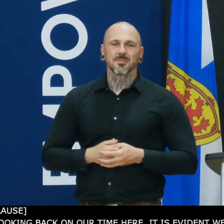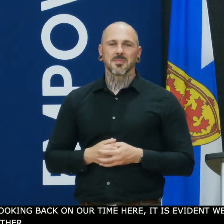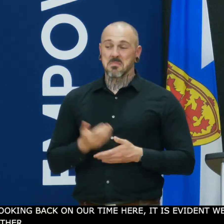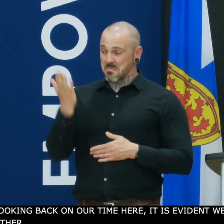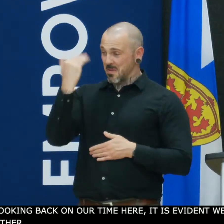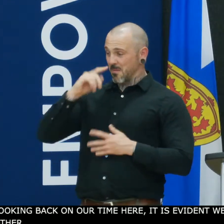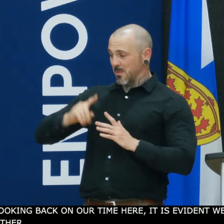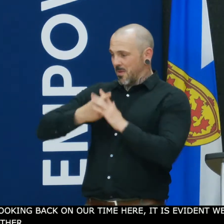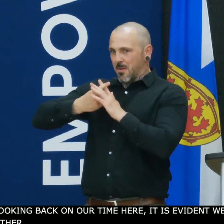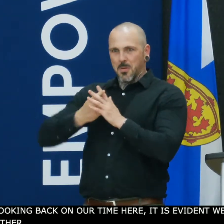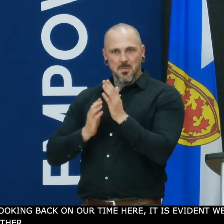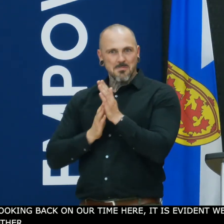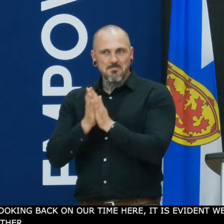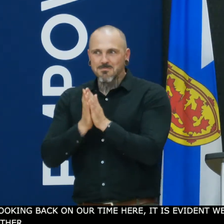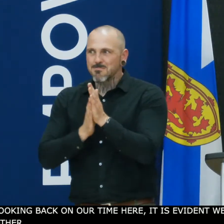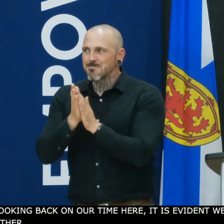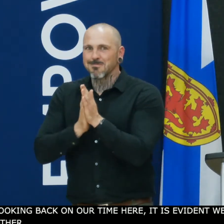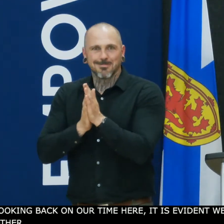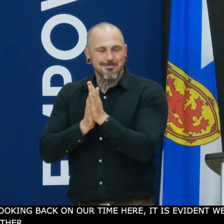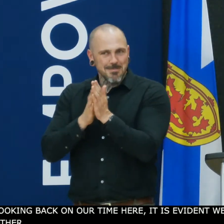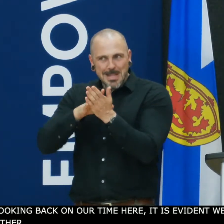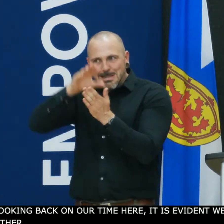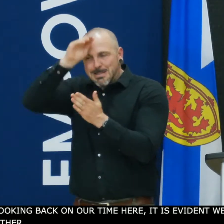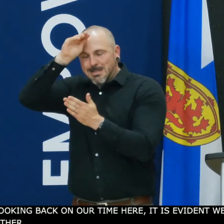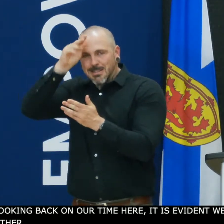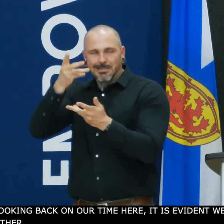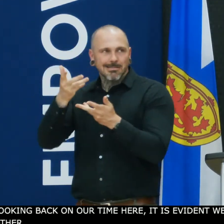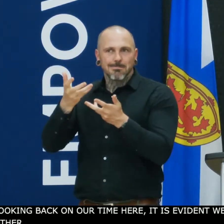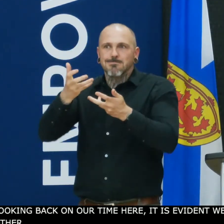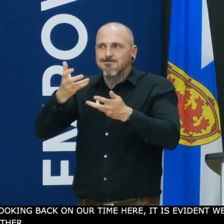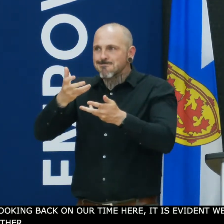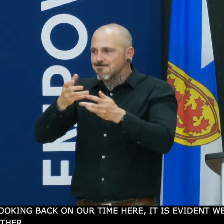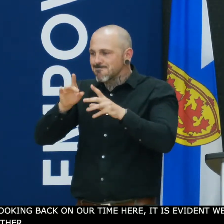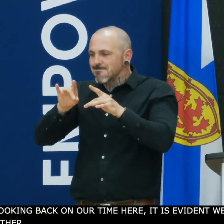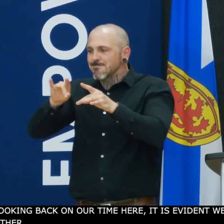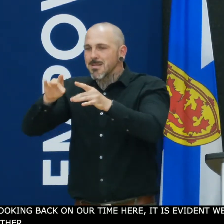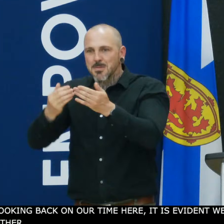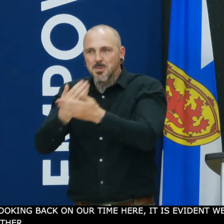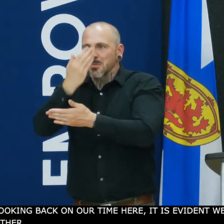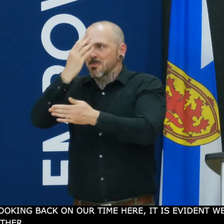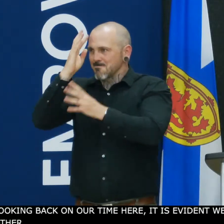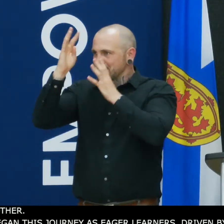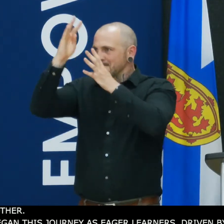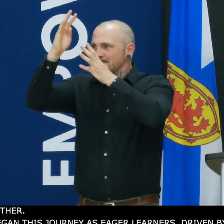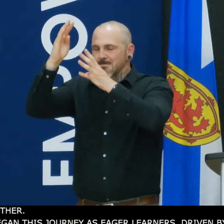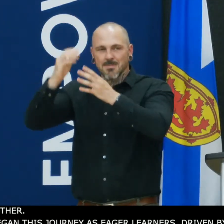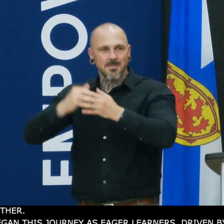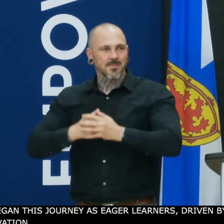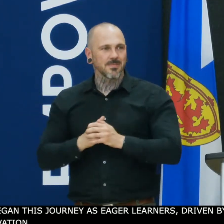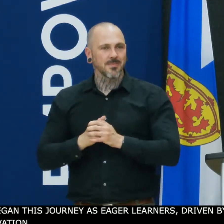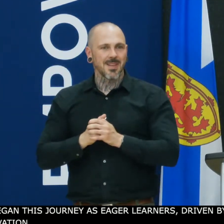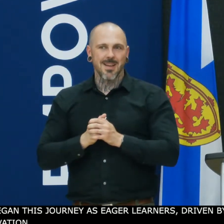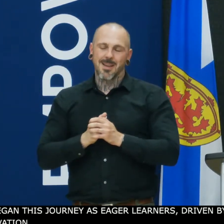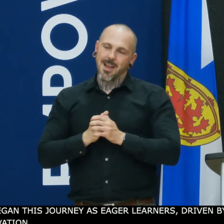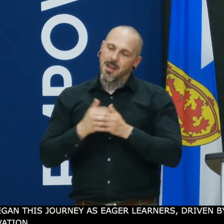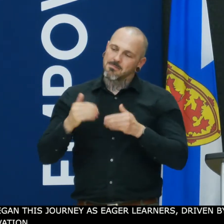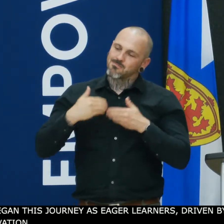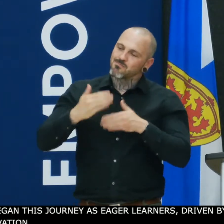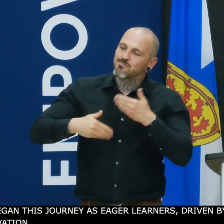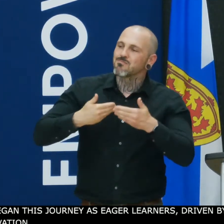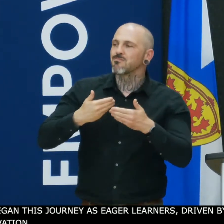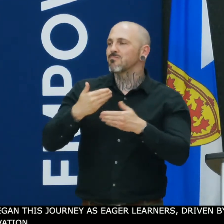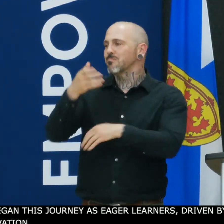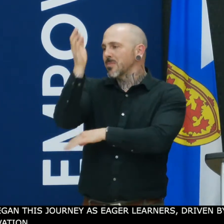eager learners, driven by a thirst for knowledge and a passion for innovation. Through countless lectures, late-night